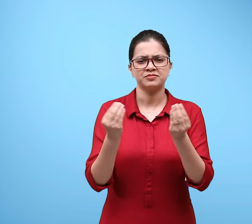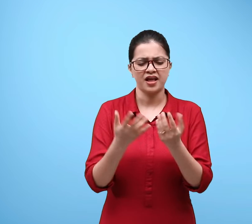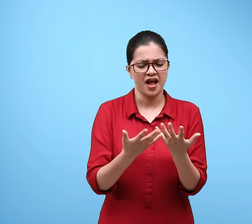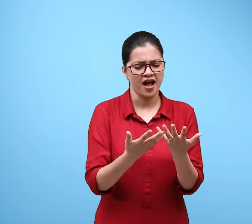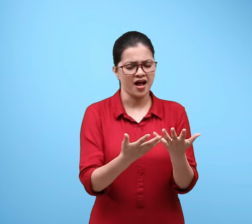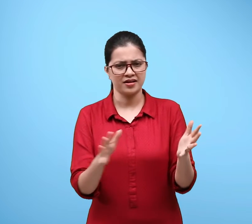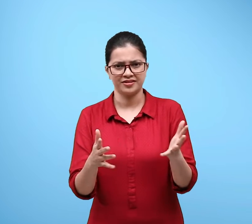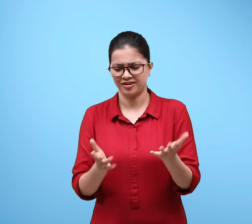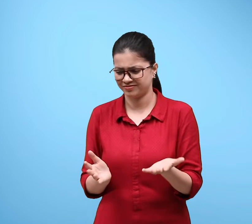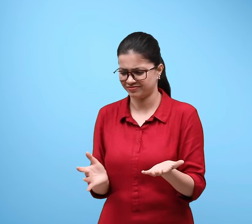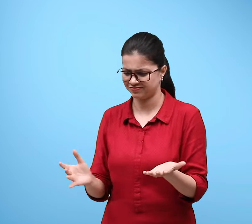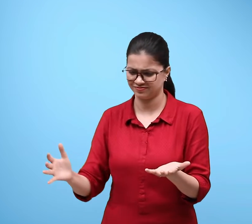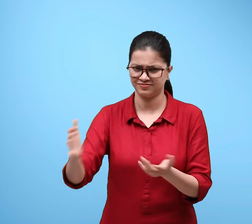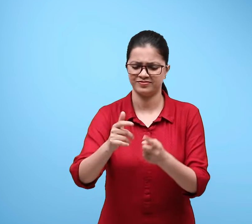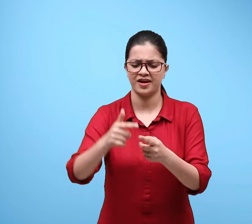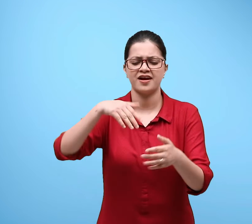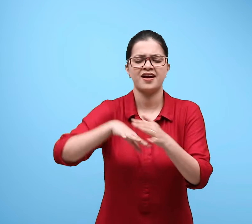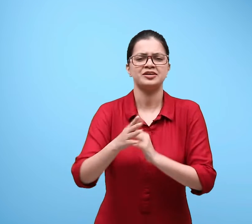Collect samples of some solid substances